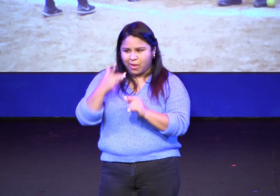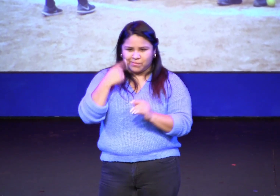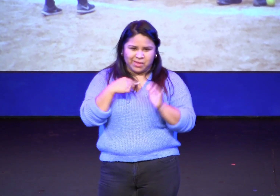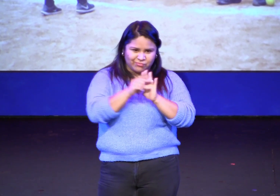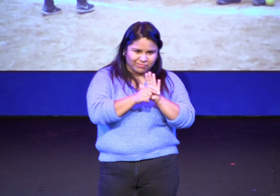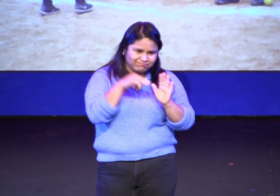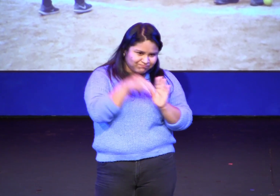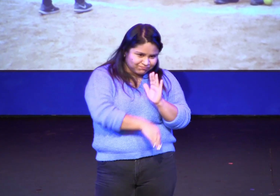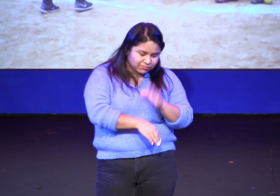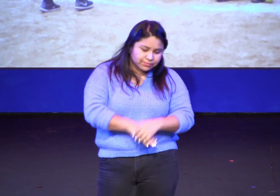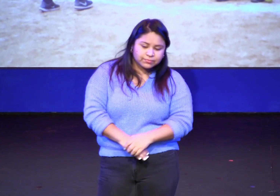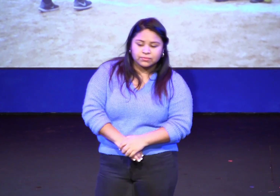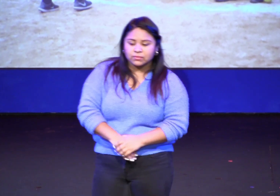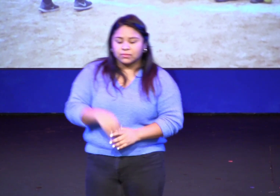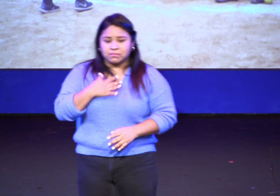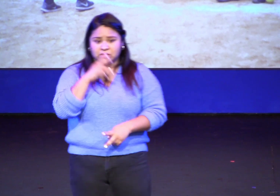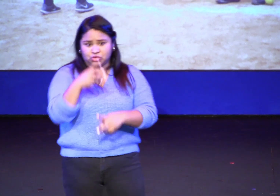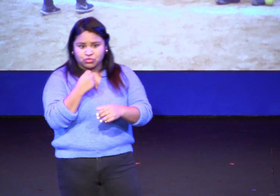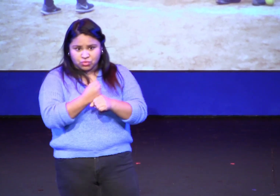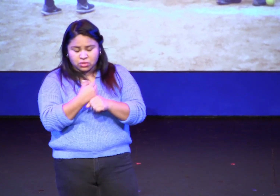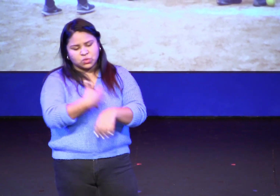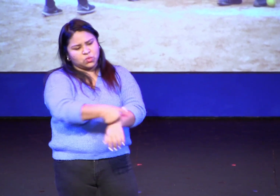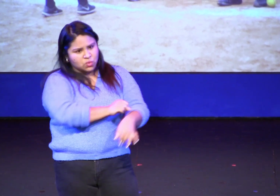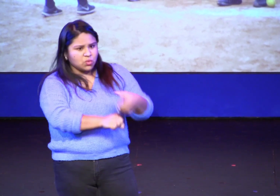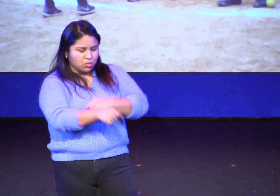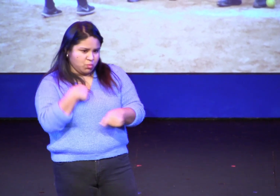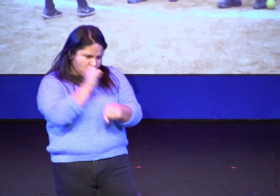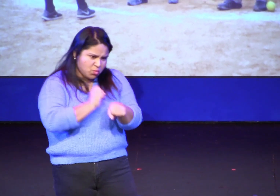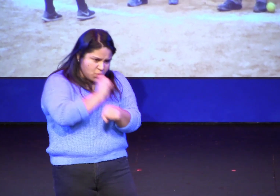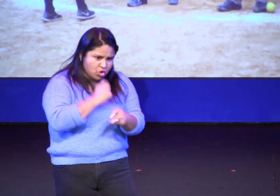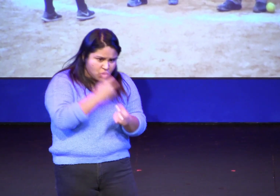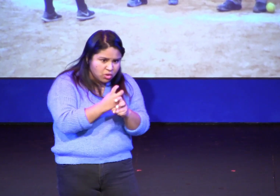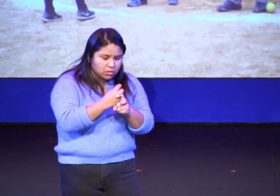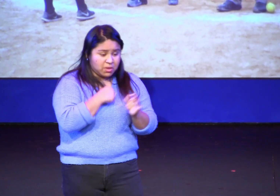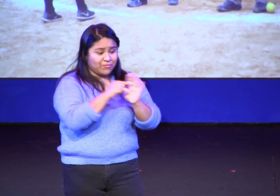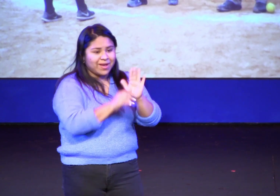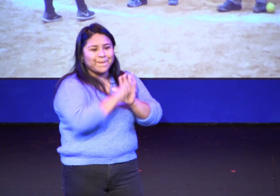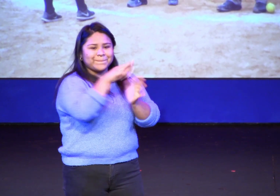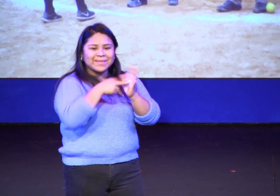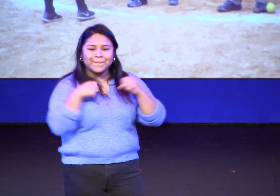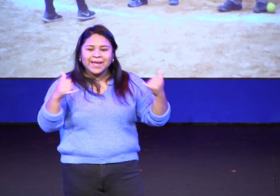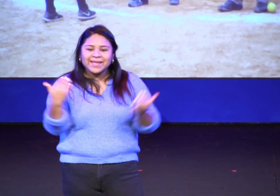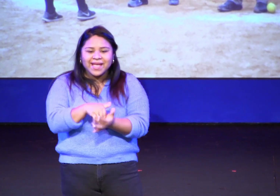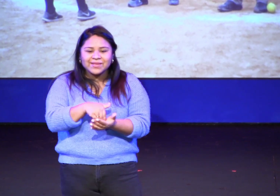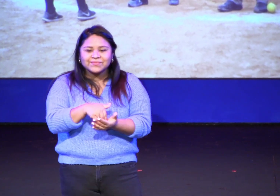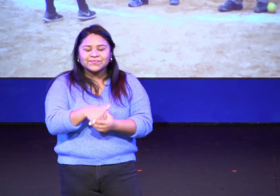was full of hearing people. I was the only deaf person on our team. I would go to practice. I could not play in the games because my grades were not good